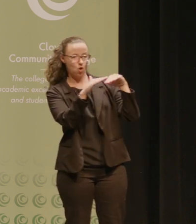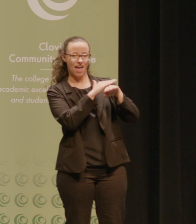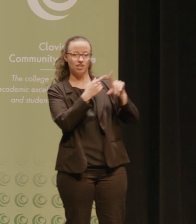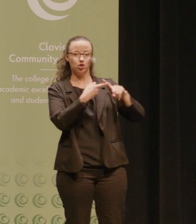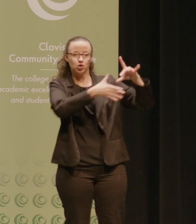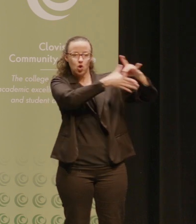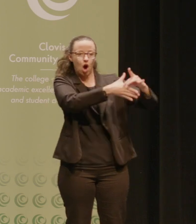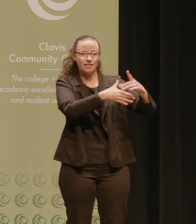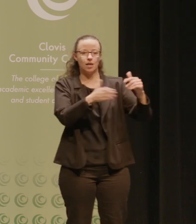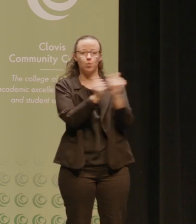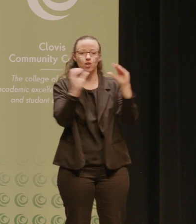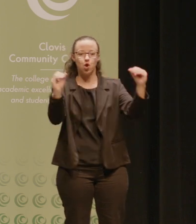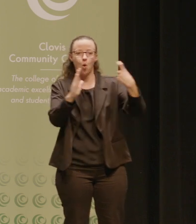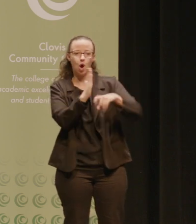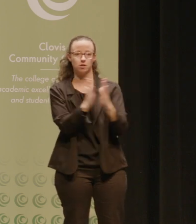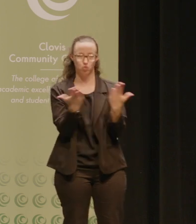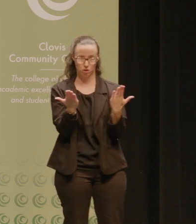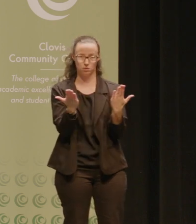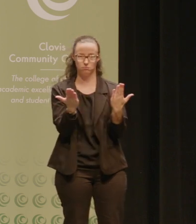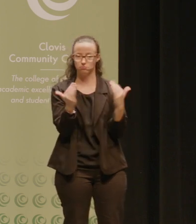you. Thank you.